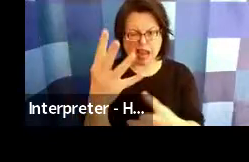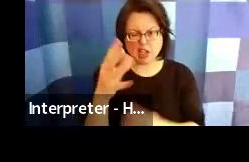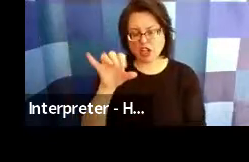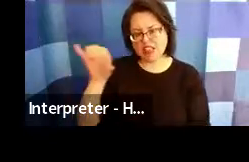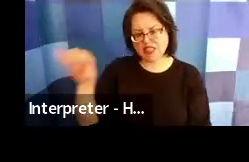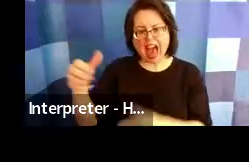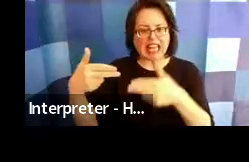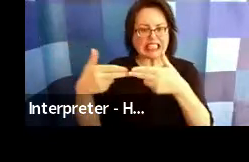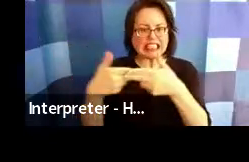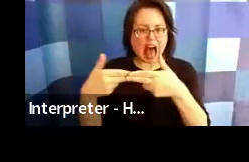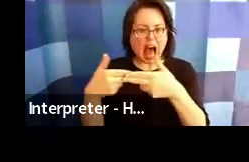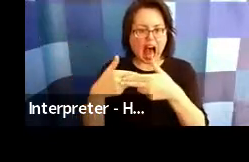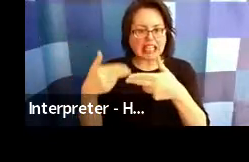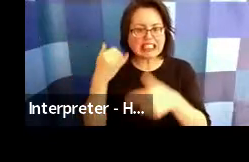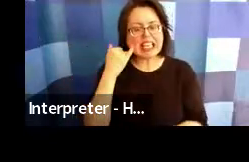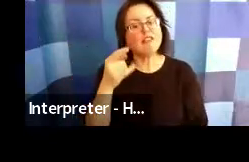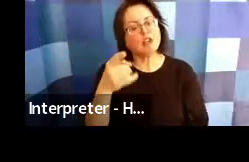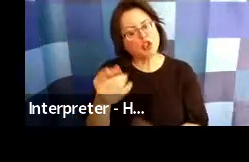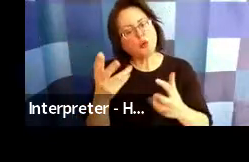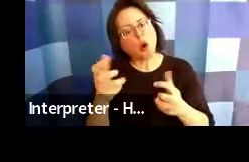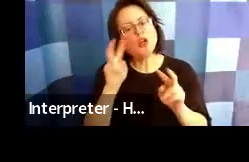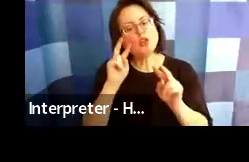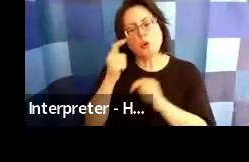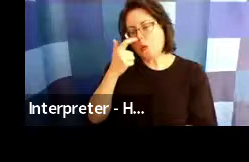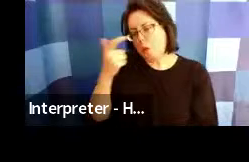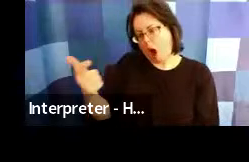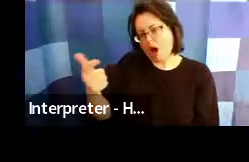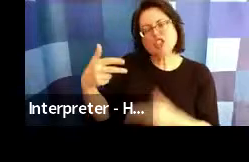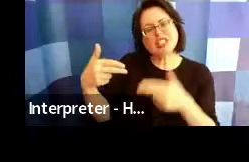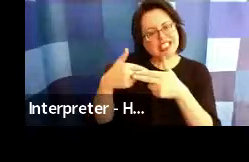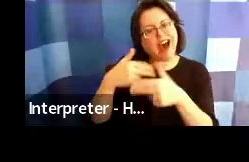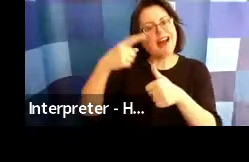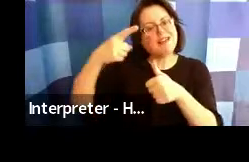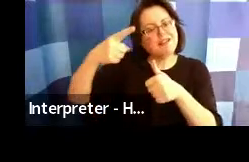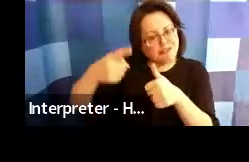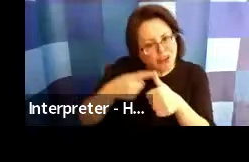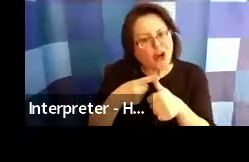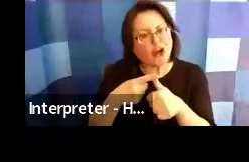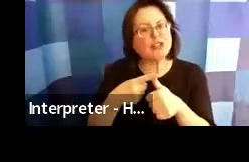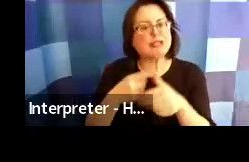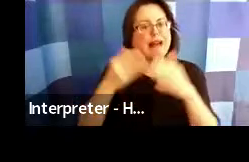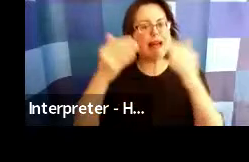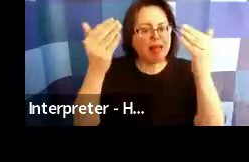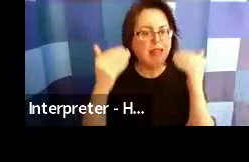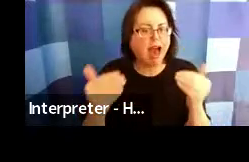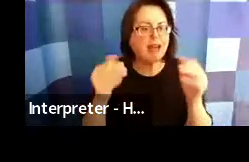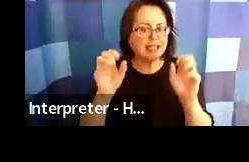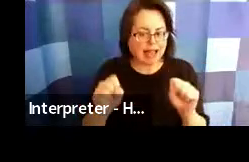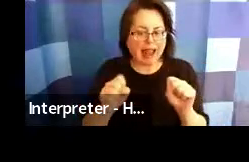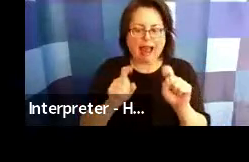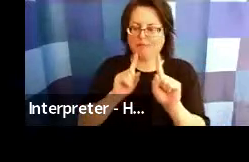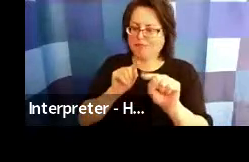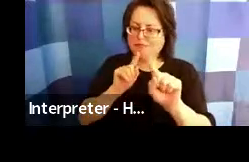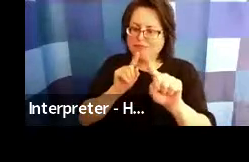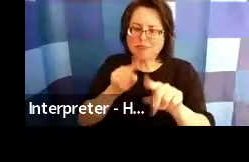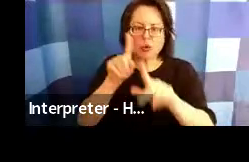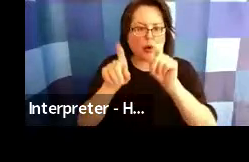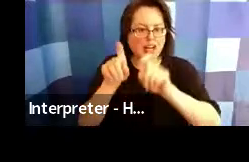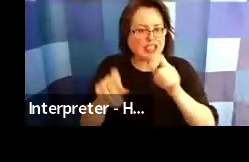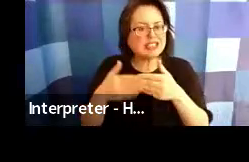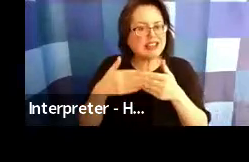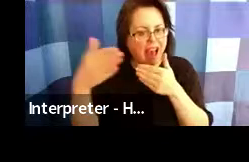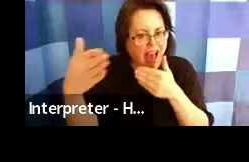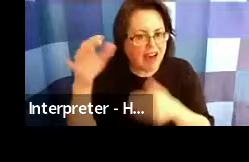walking through that first, just offering that as a possible direction for the discussion here. We'd be happy to address all these questions as well as pull up some of the